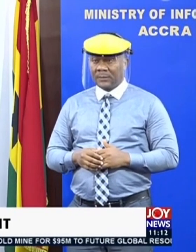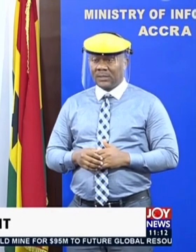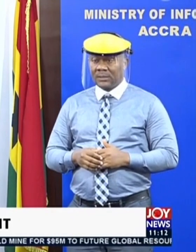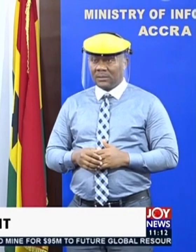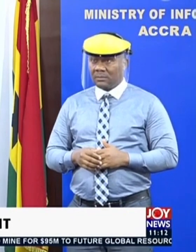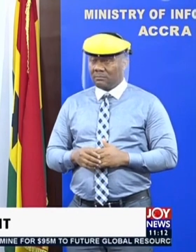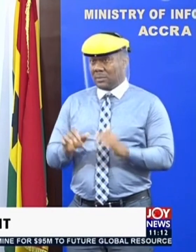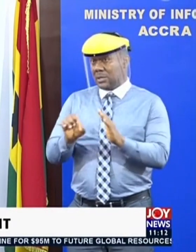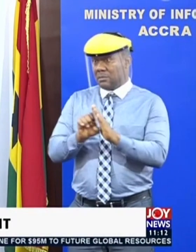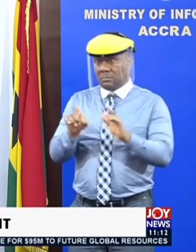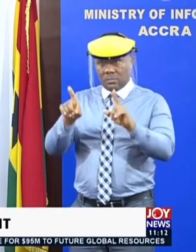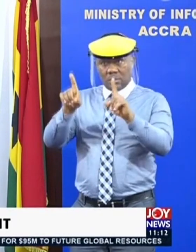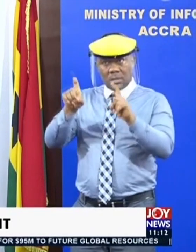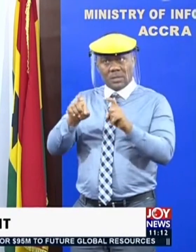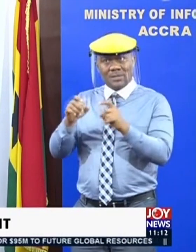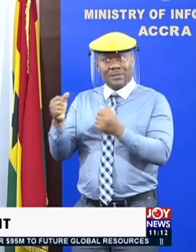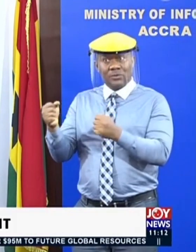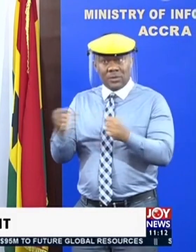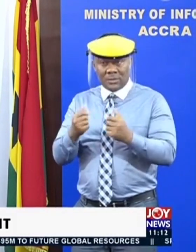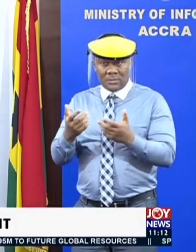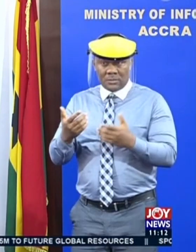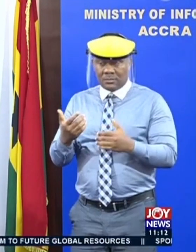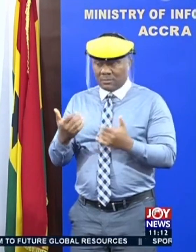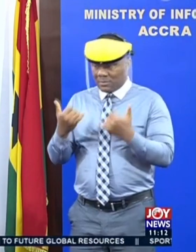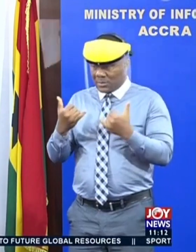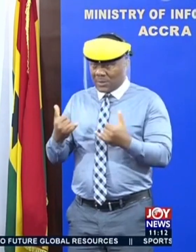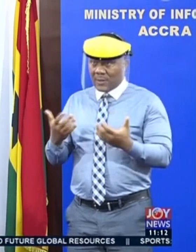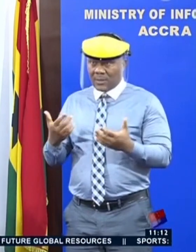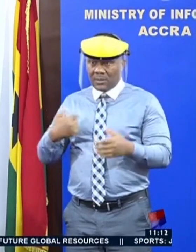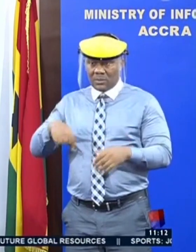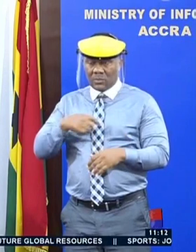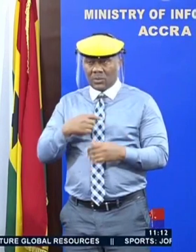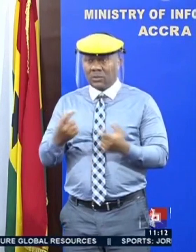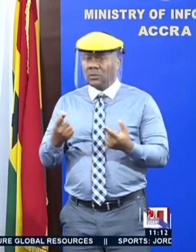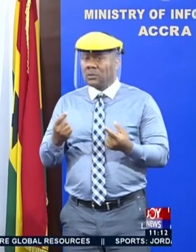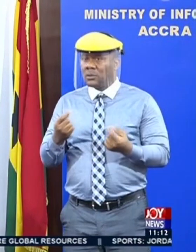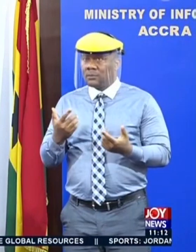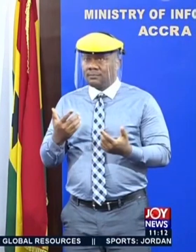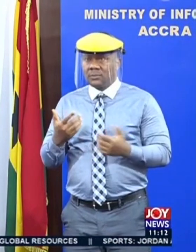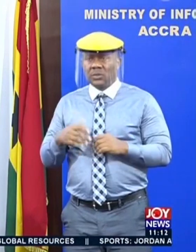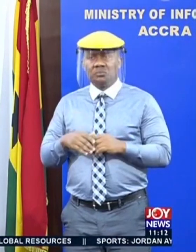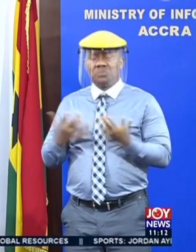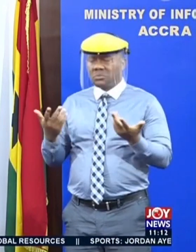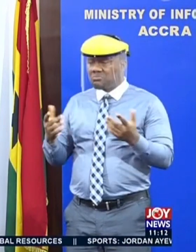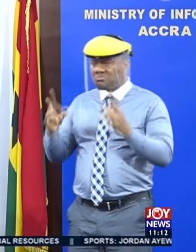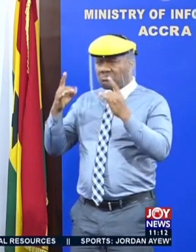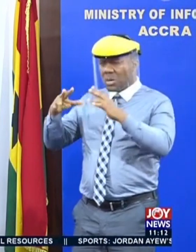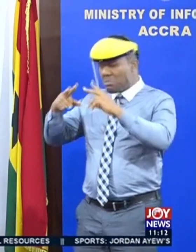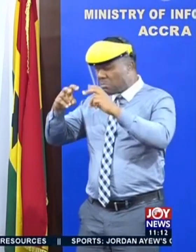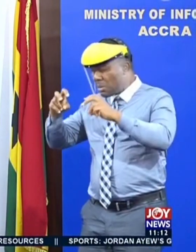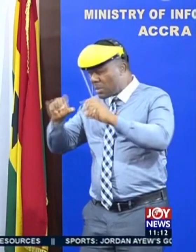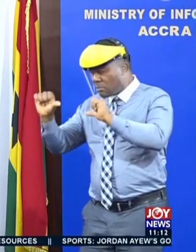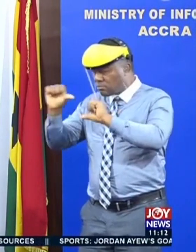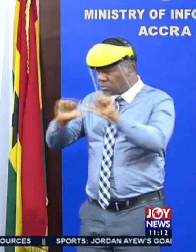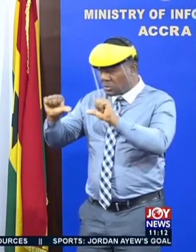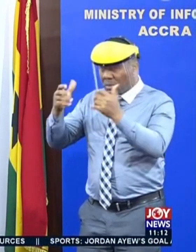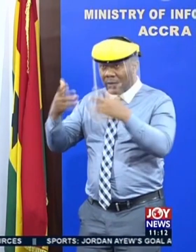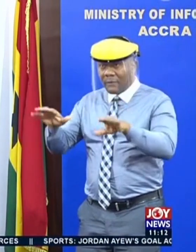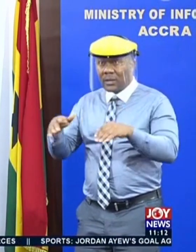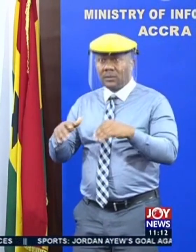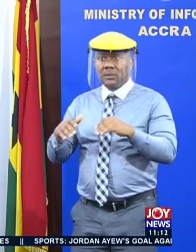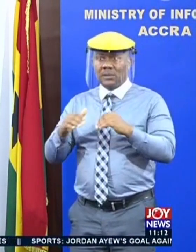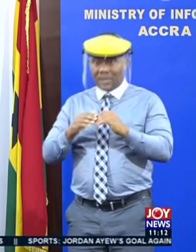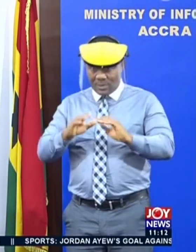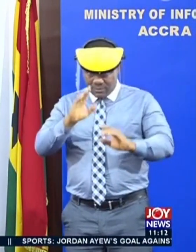strategy. We are now moving more to, because we've done a lot of the risk assessment, we've done the sweeping, and so we are doing